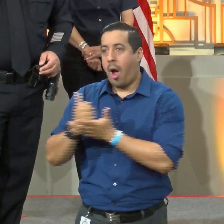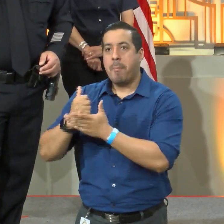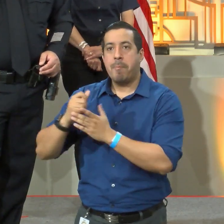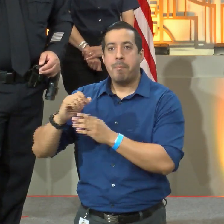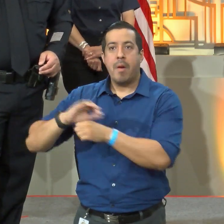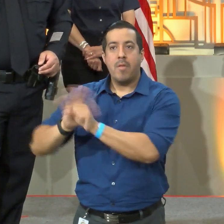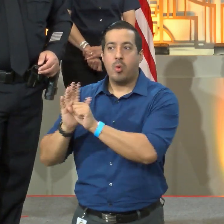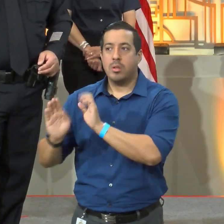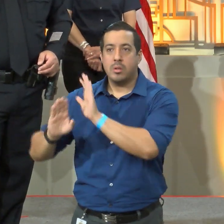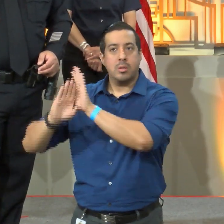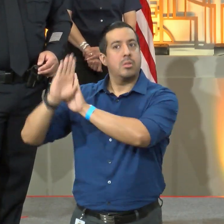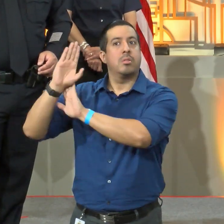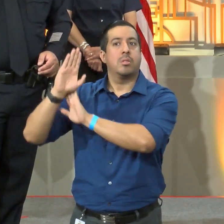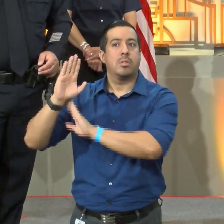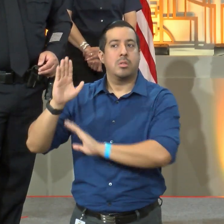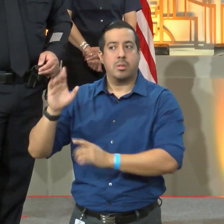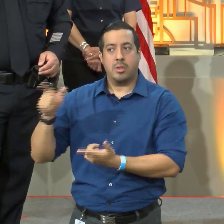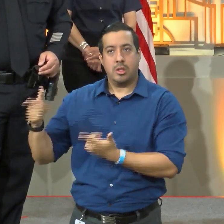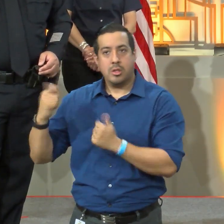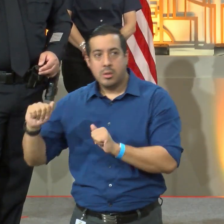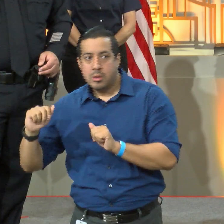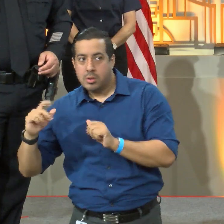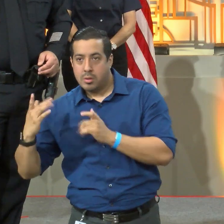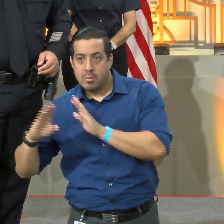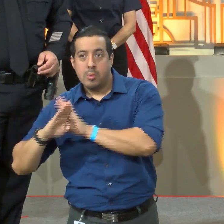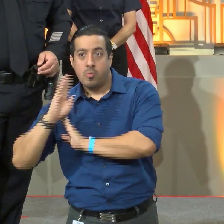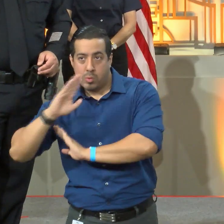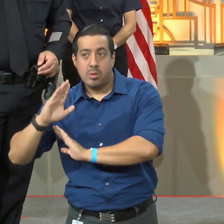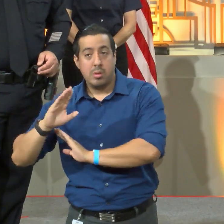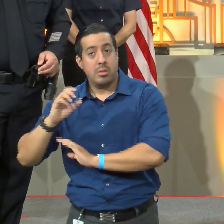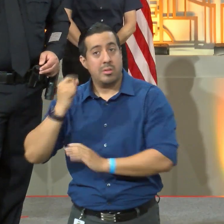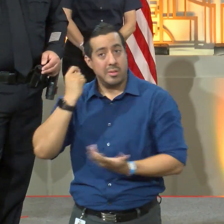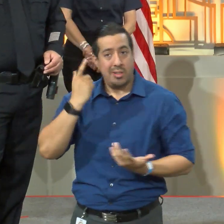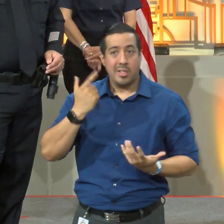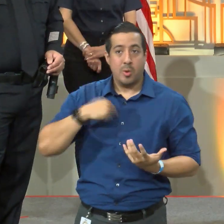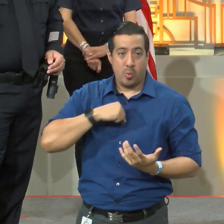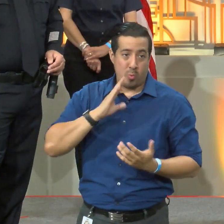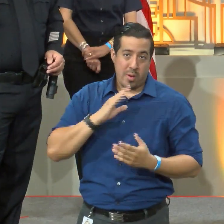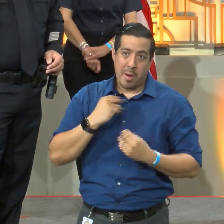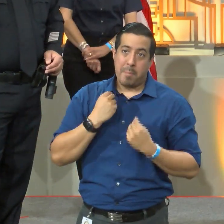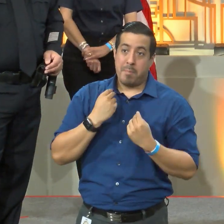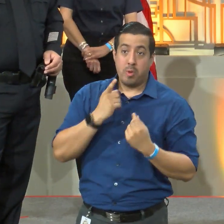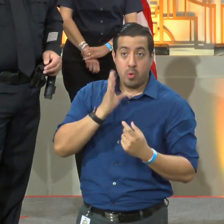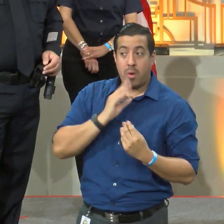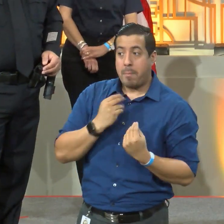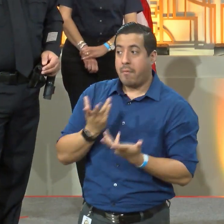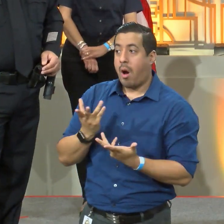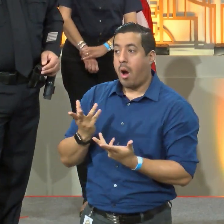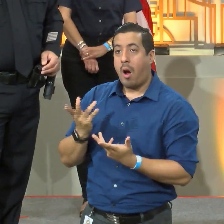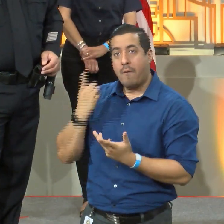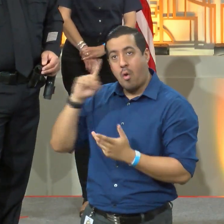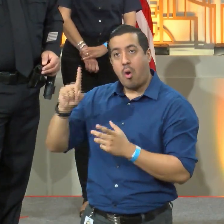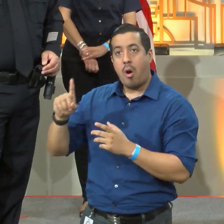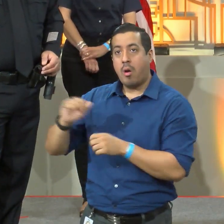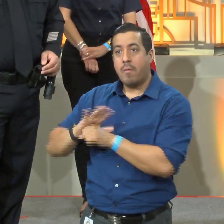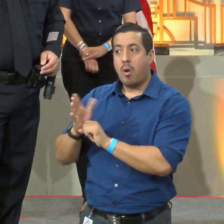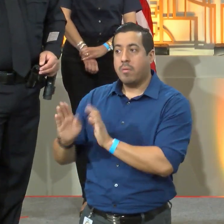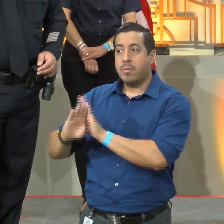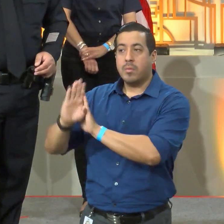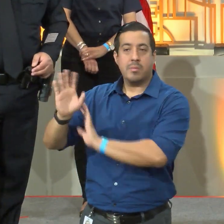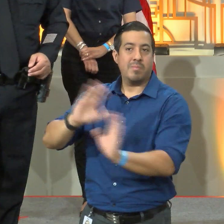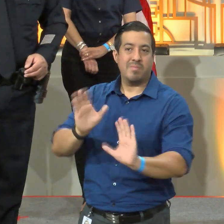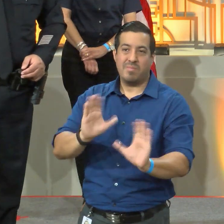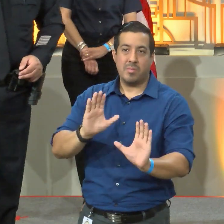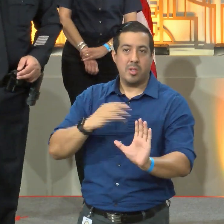wood to burn. And by us coming together, we provide that wood for it to burn, and we don't want it to become